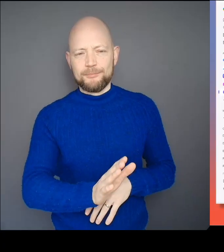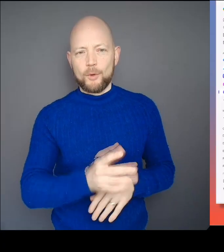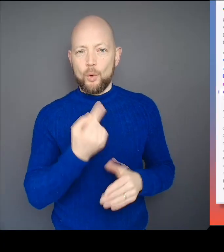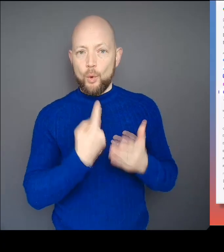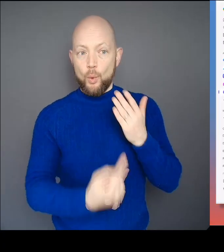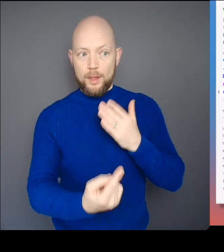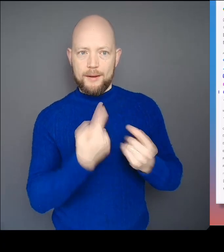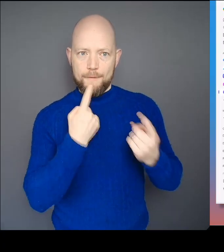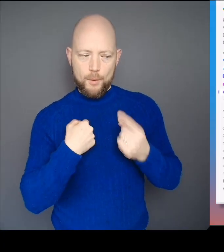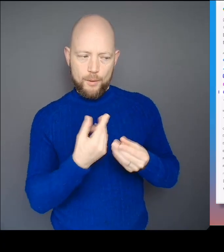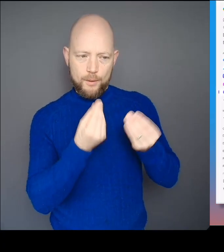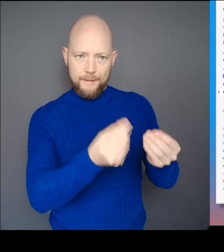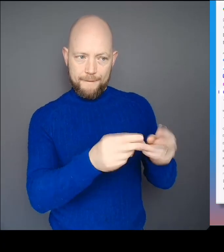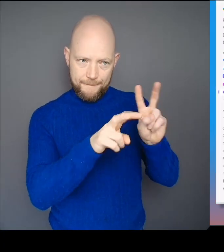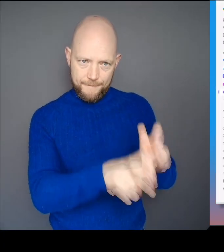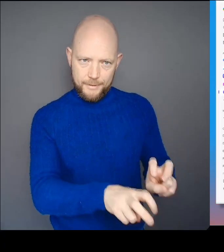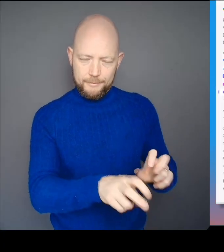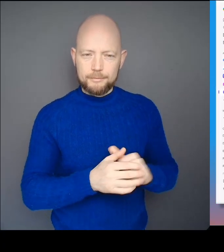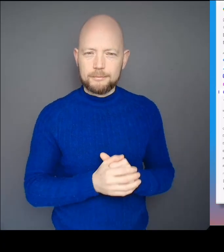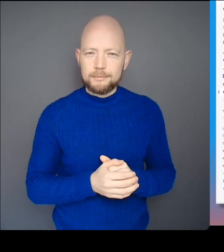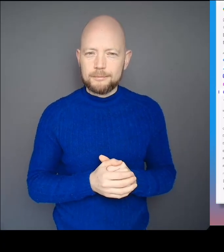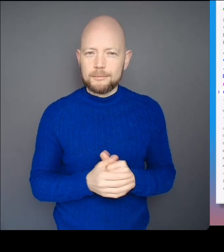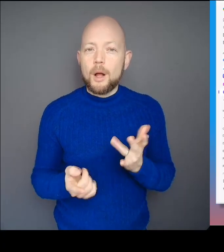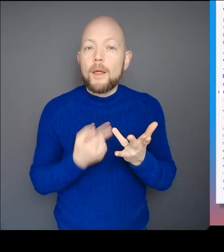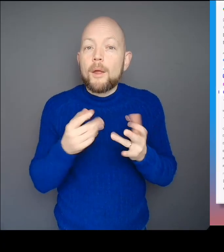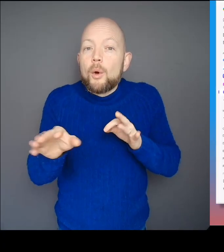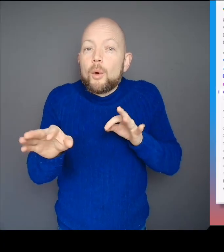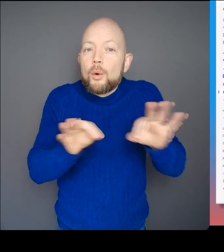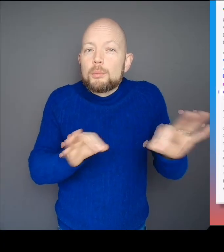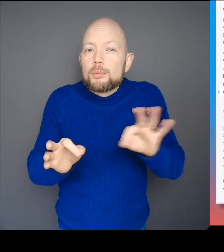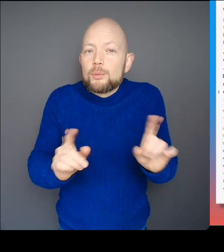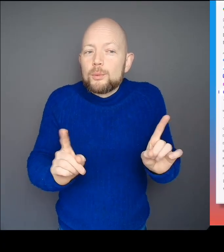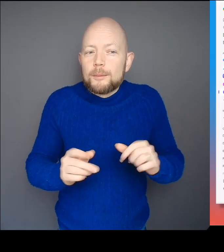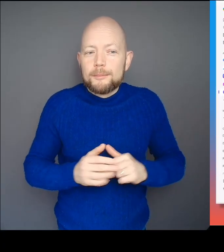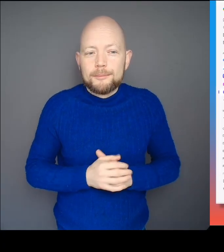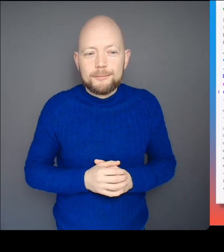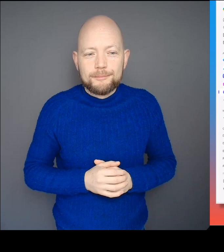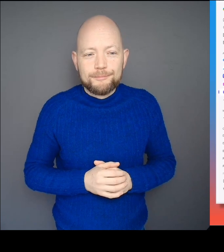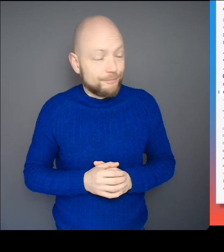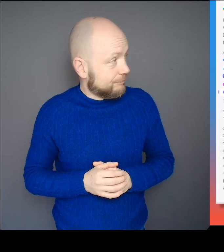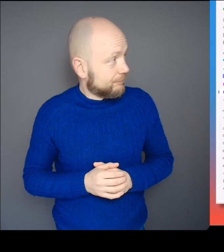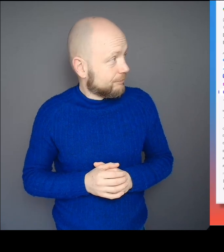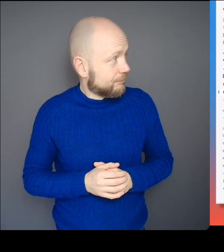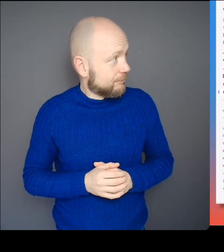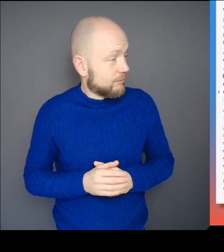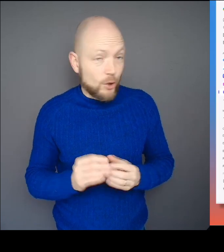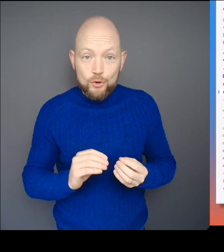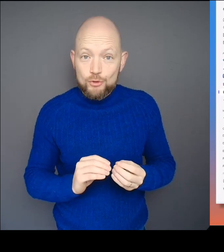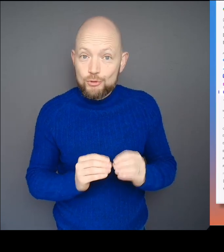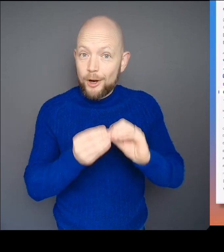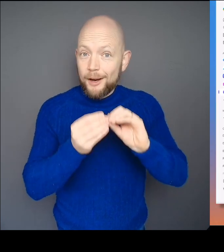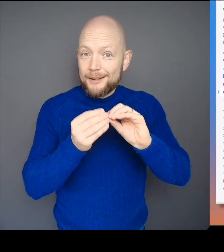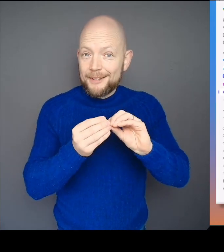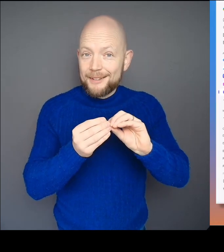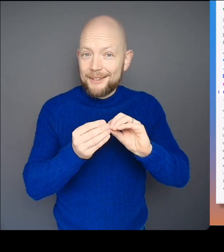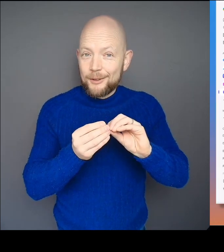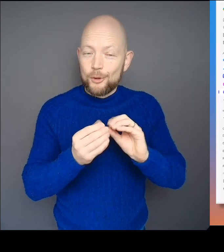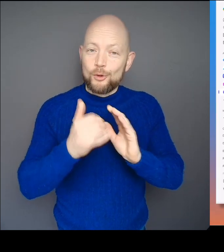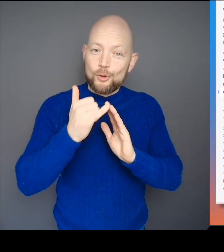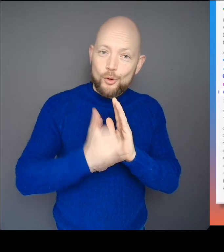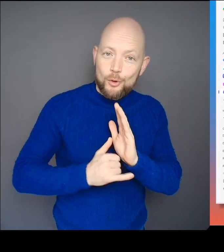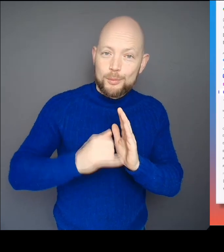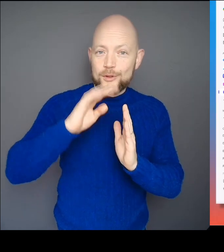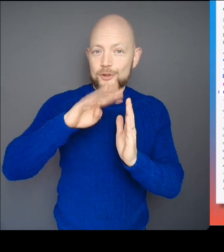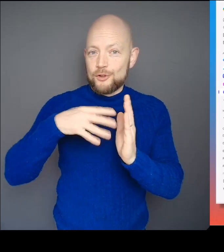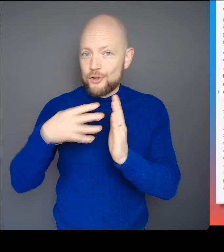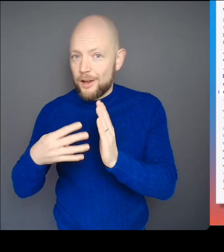those documents that we've got in there. And then I've got a couple of other capabilities that I can choose to add. So this one, create documents, charts,